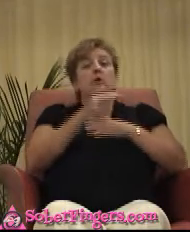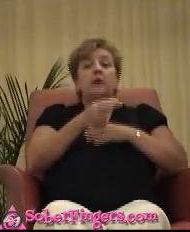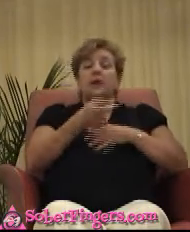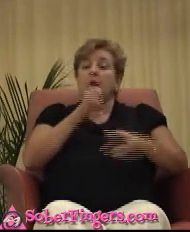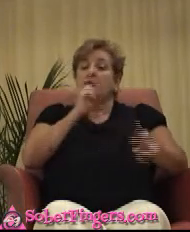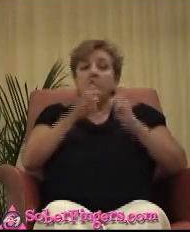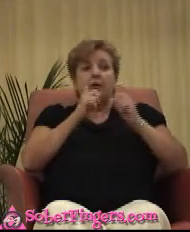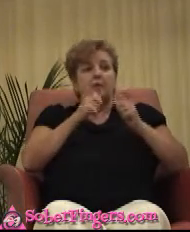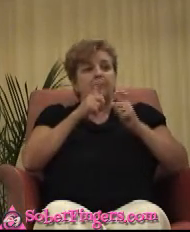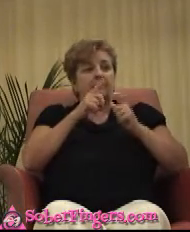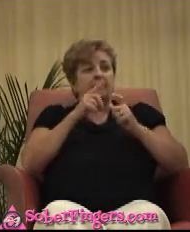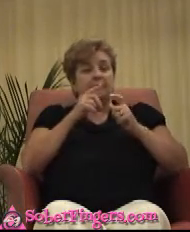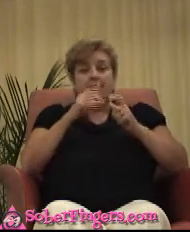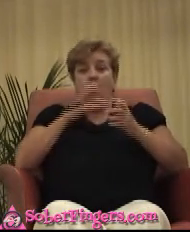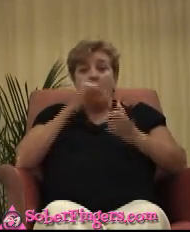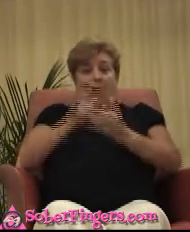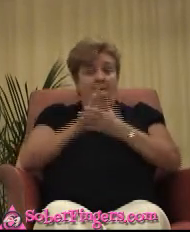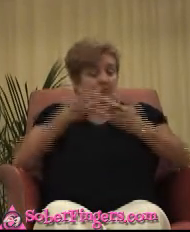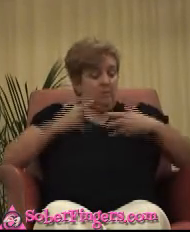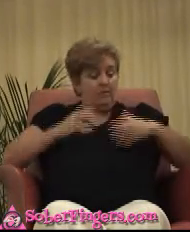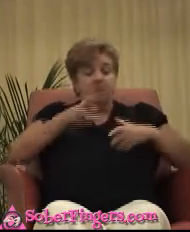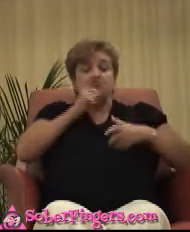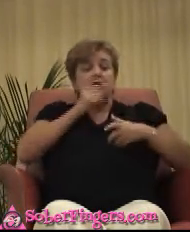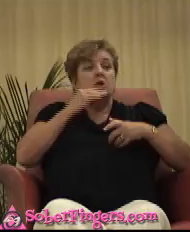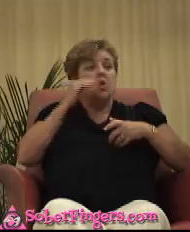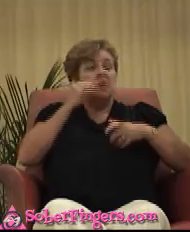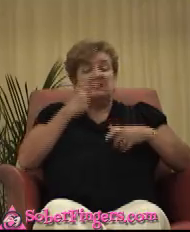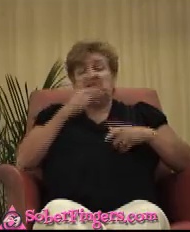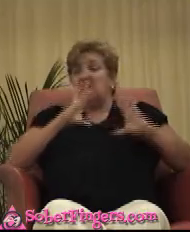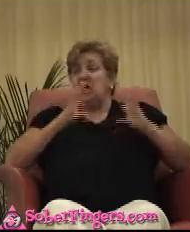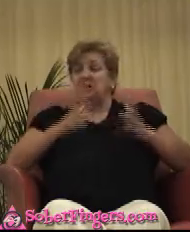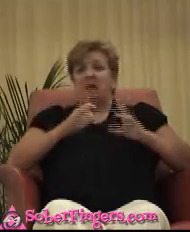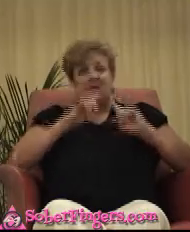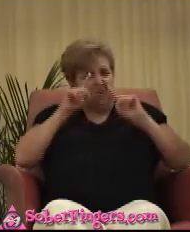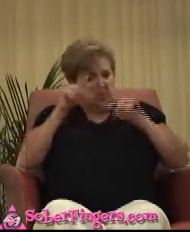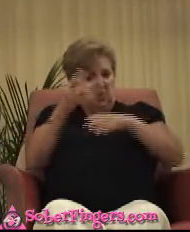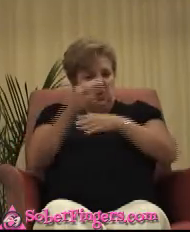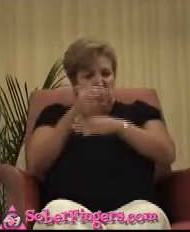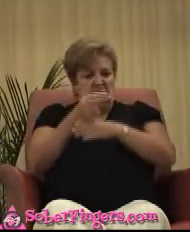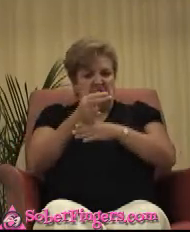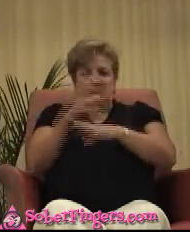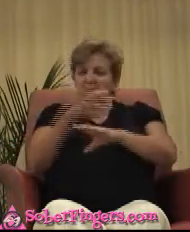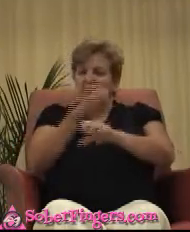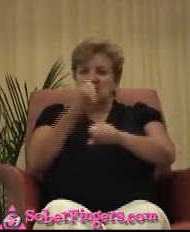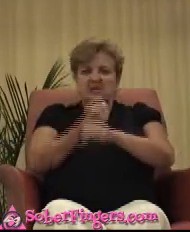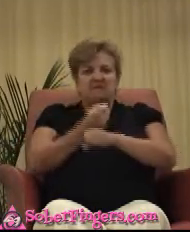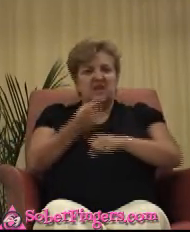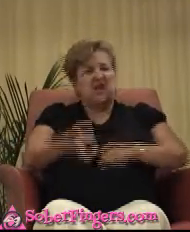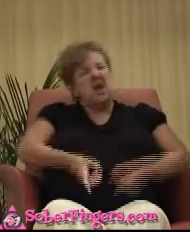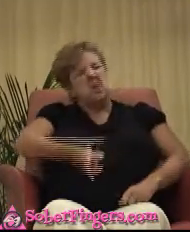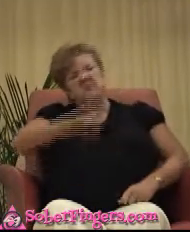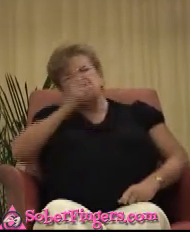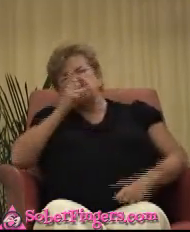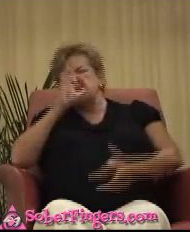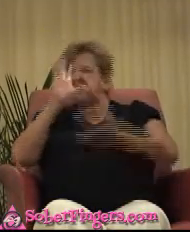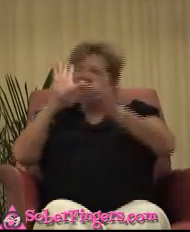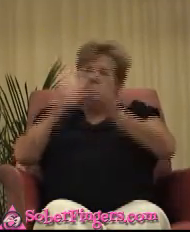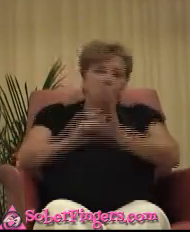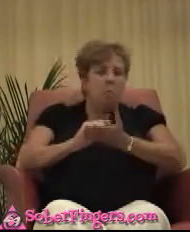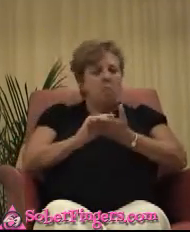drinking at home. I said, that's okay. I'd lock myself in a hotel room, and I'd go through a quart of booze and nothing flat, and I